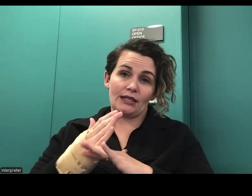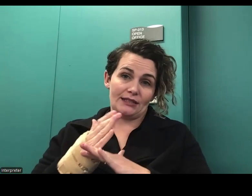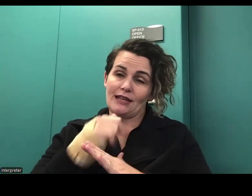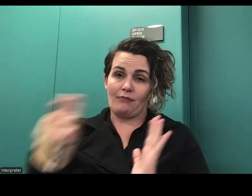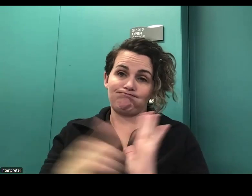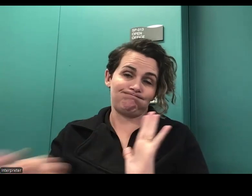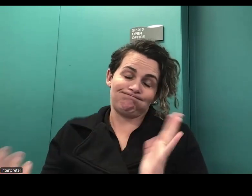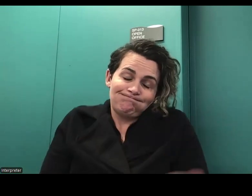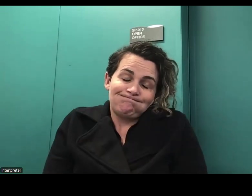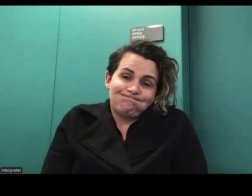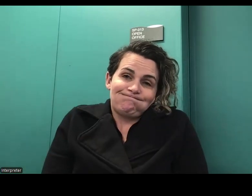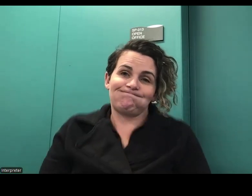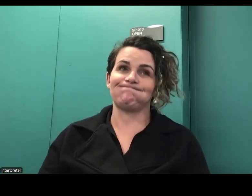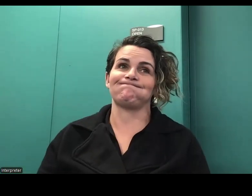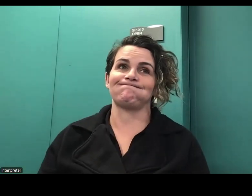will. Yeah.